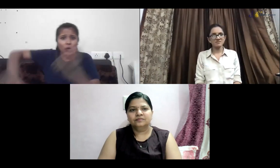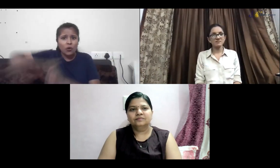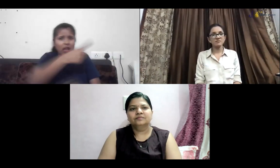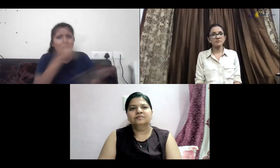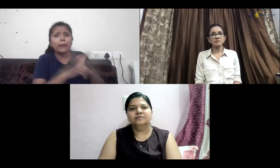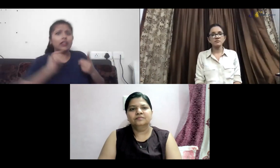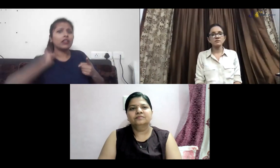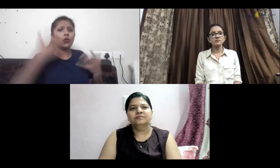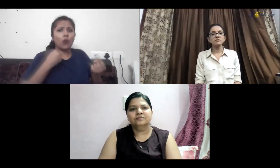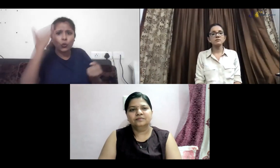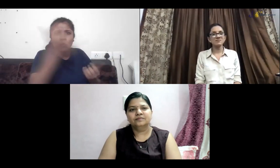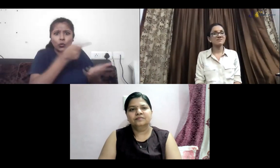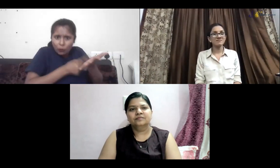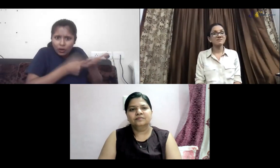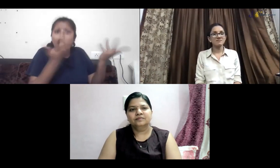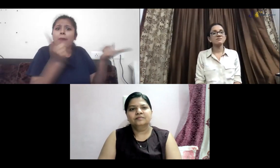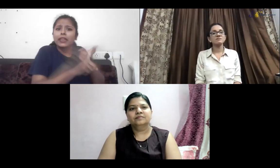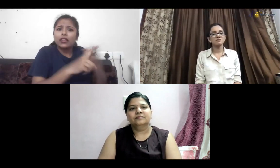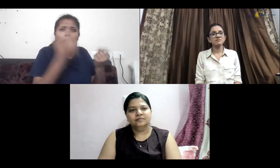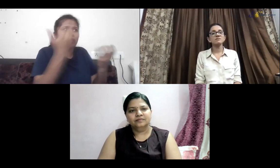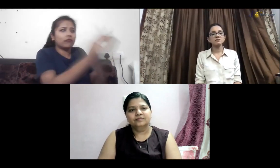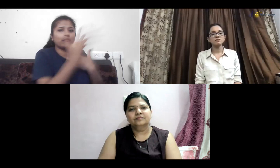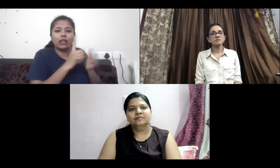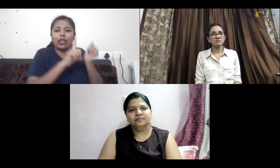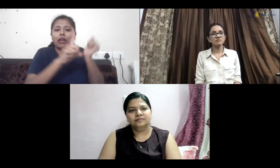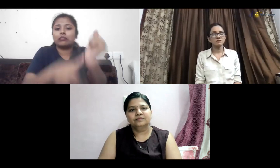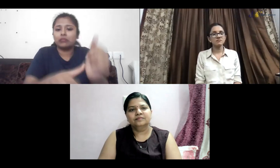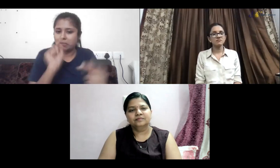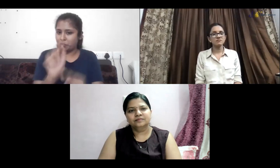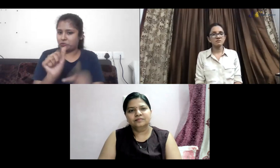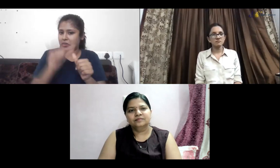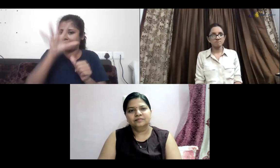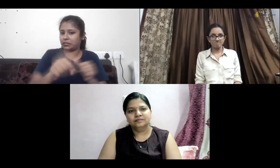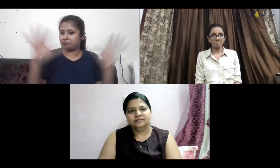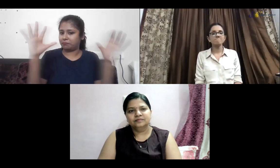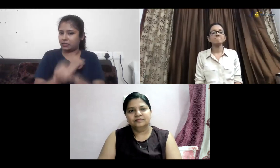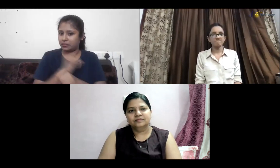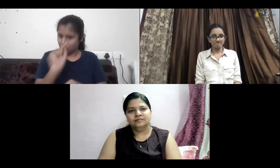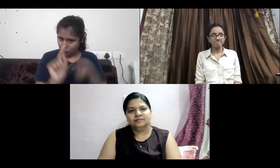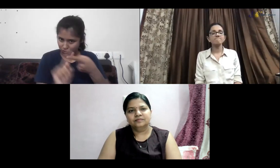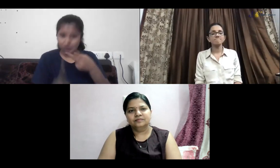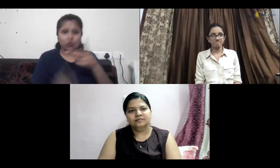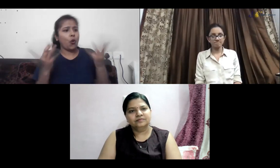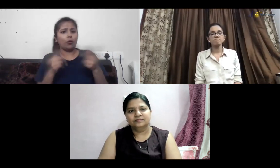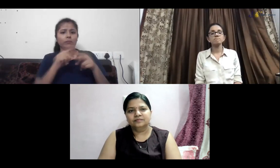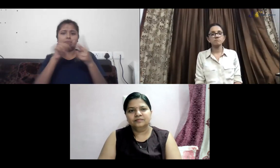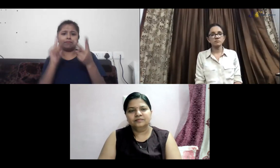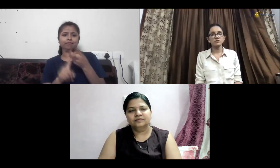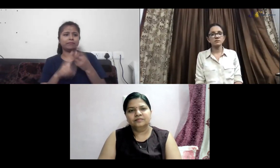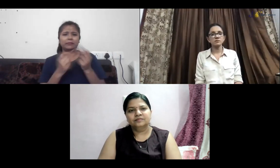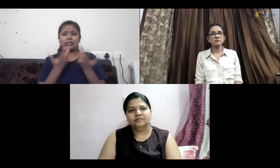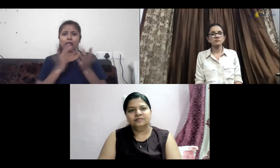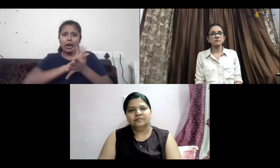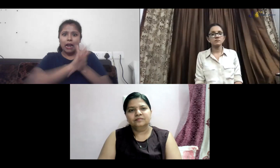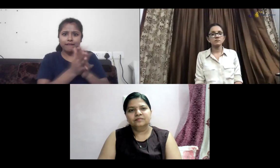the news we have seen in the society, why they have to take these things in the later on. So also accessibility part